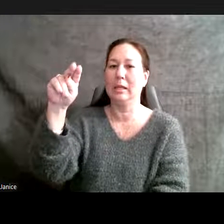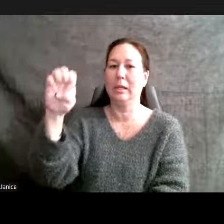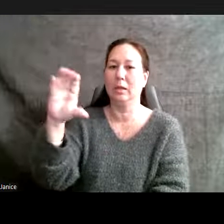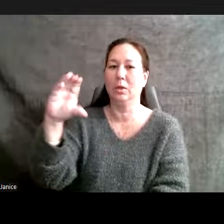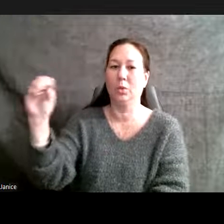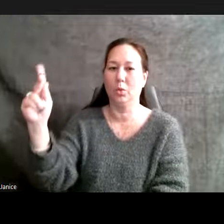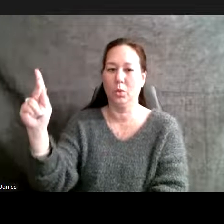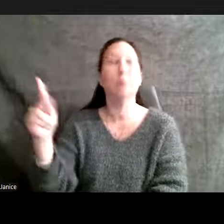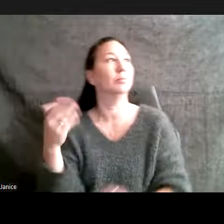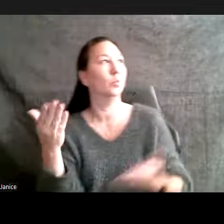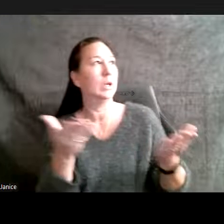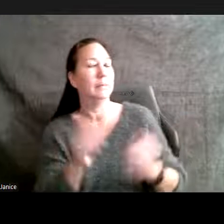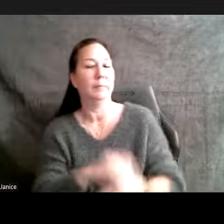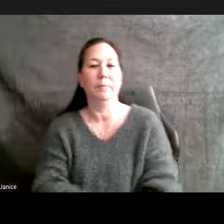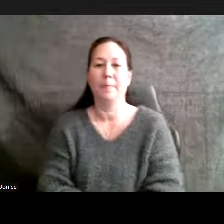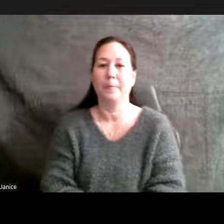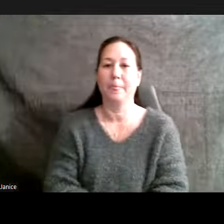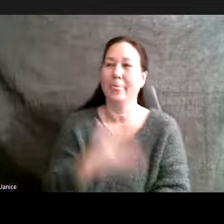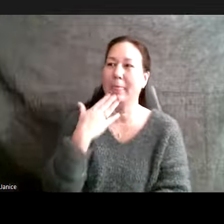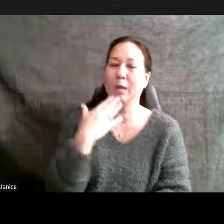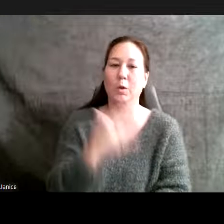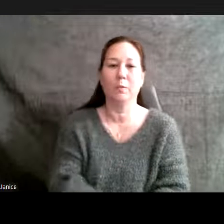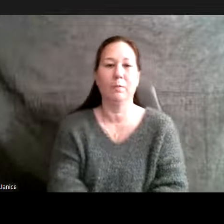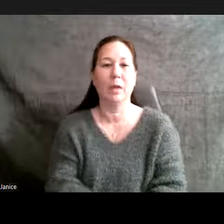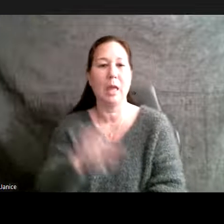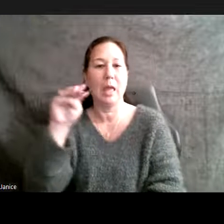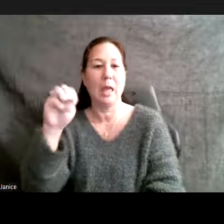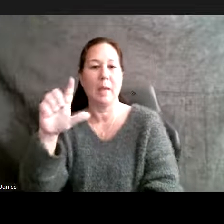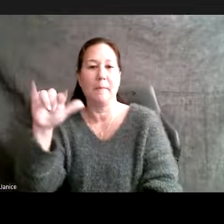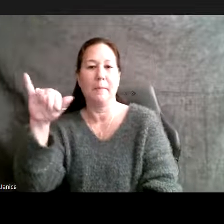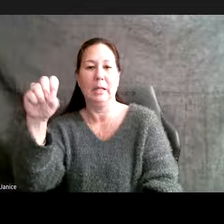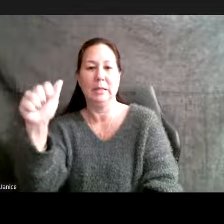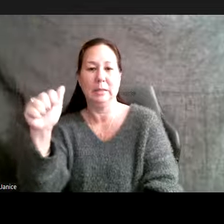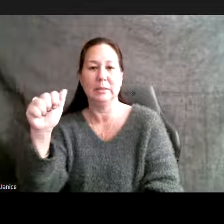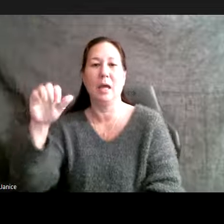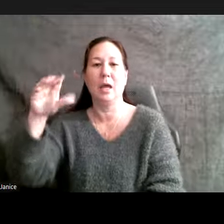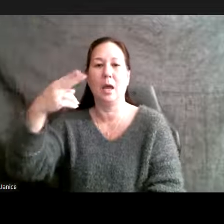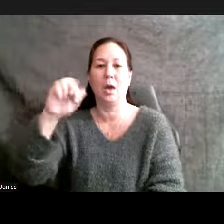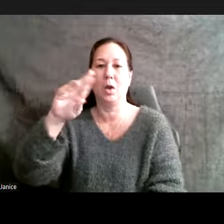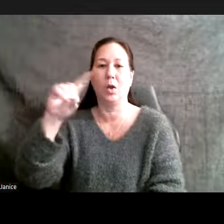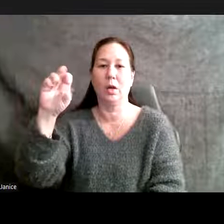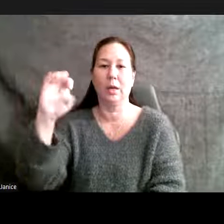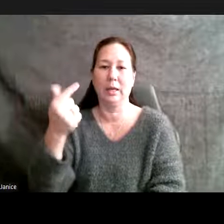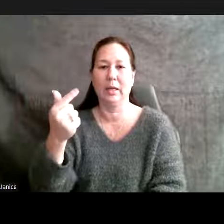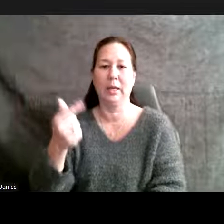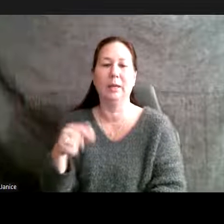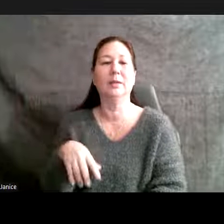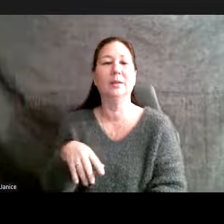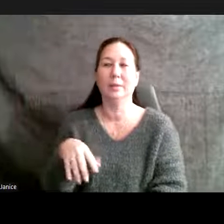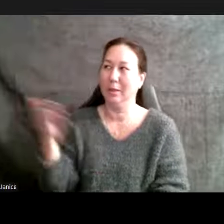Present. Thank you, Madeline. Melissa Harding Ferretti. Present. Thanks,